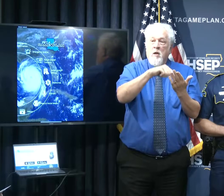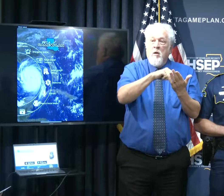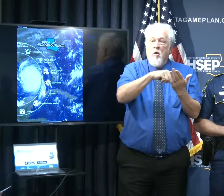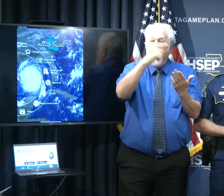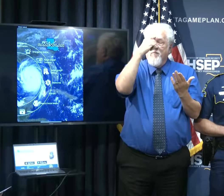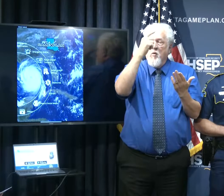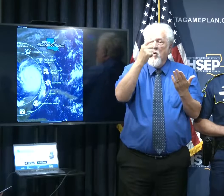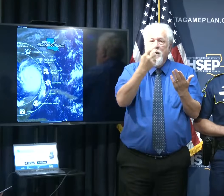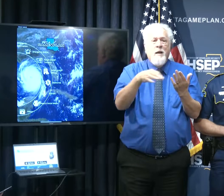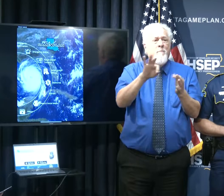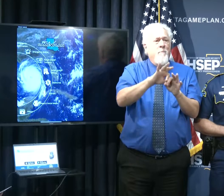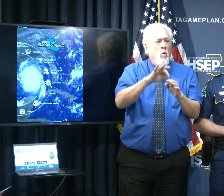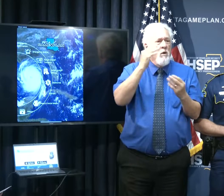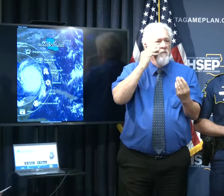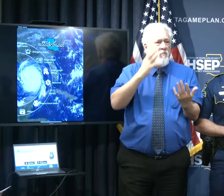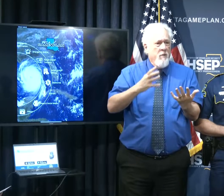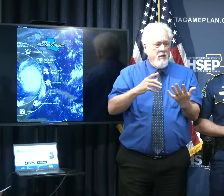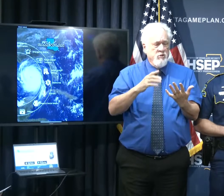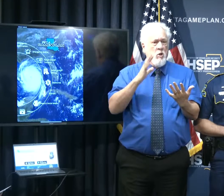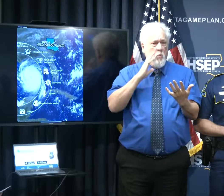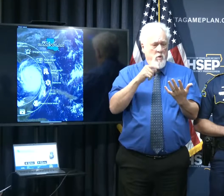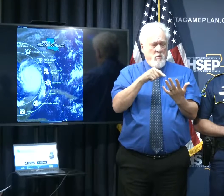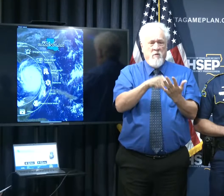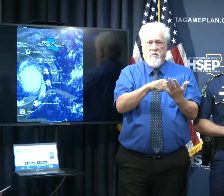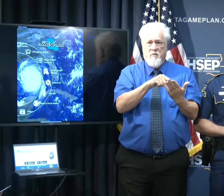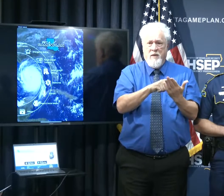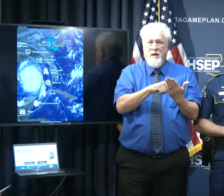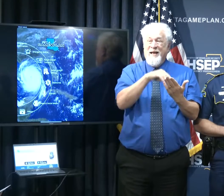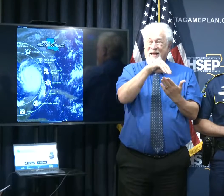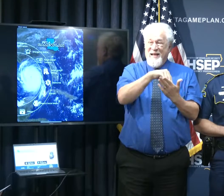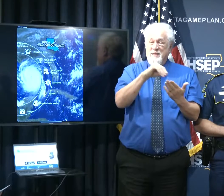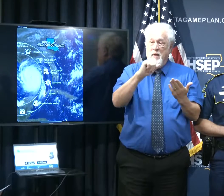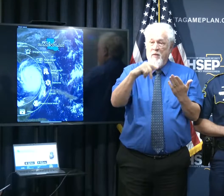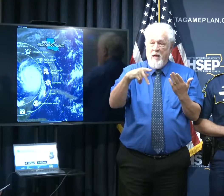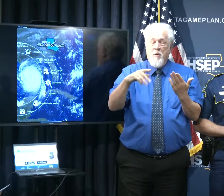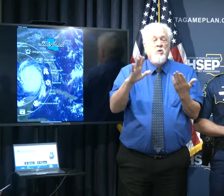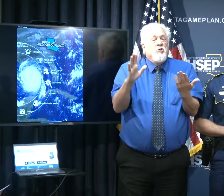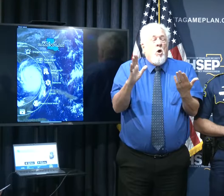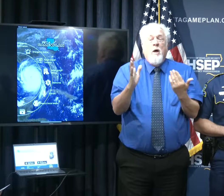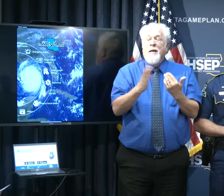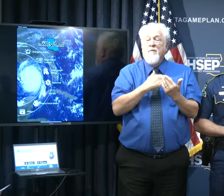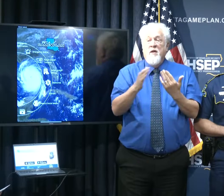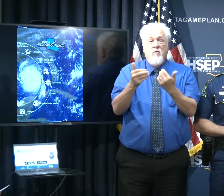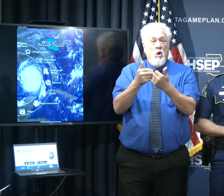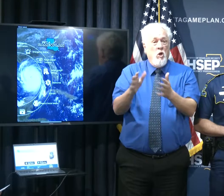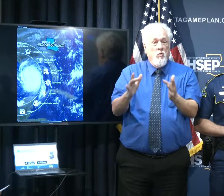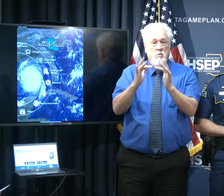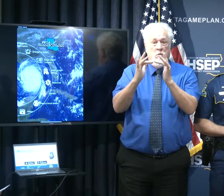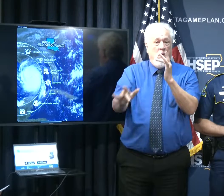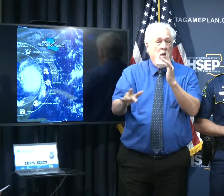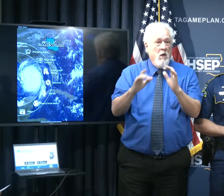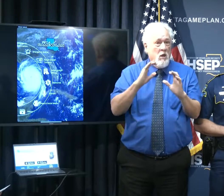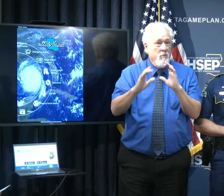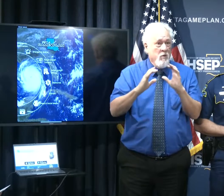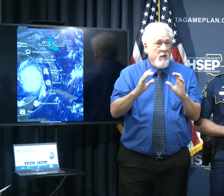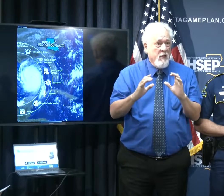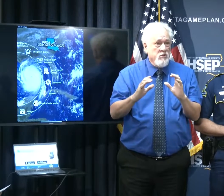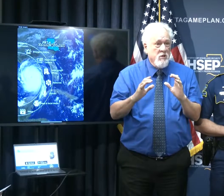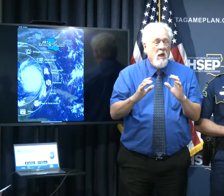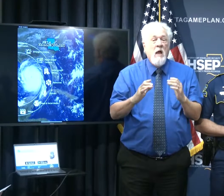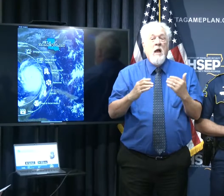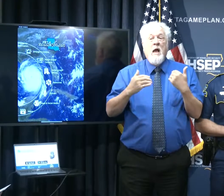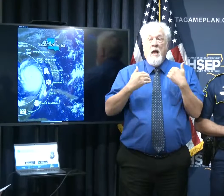very important information will be housed inside the app. So even if you lose communication,